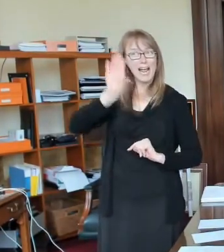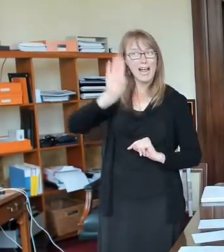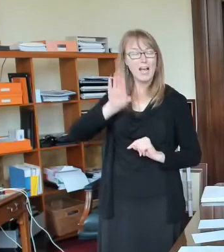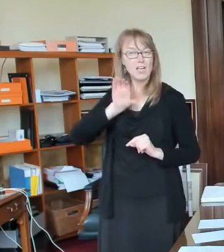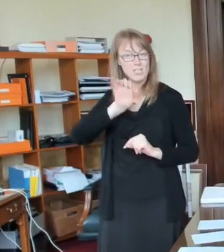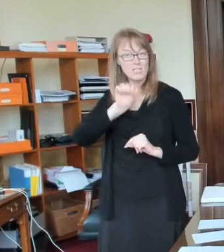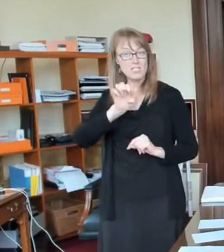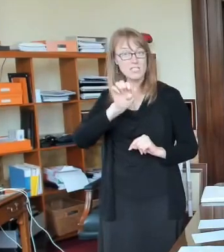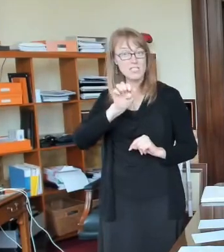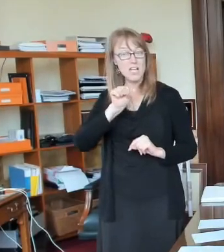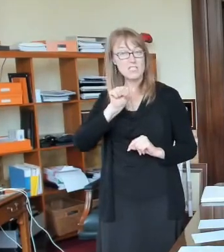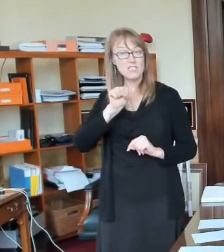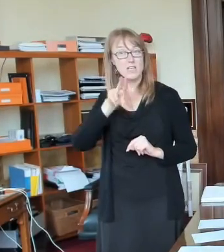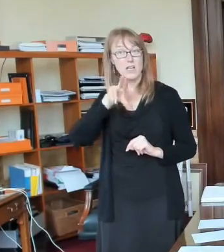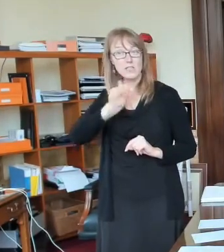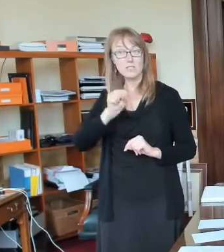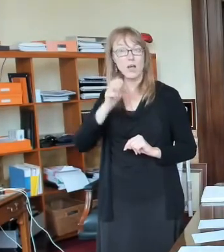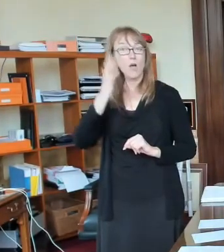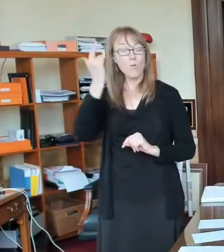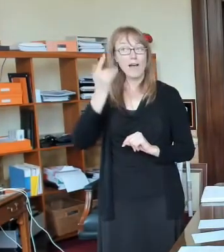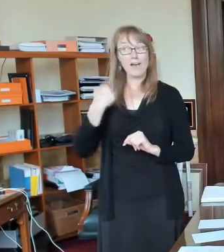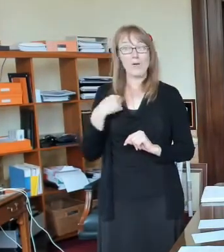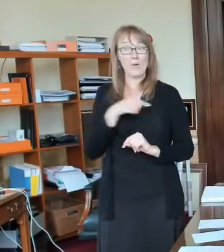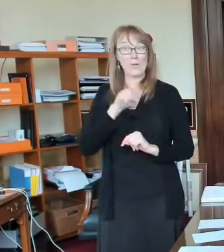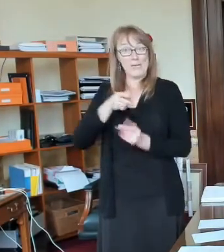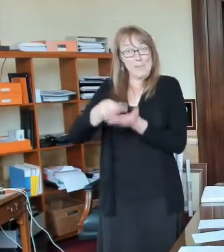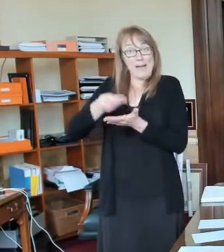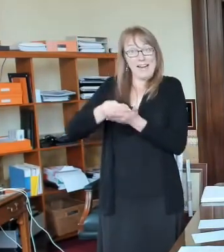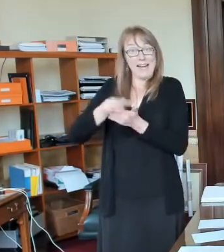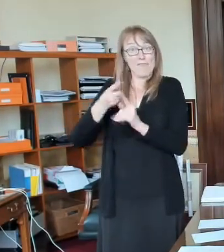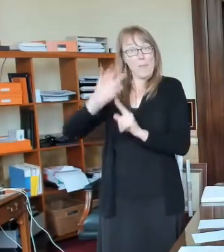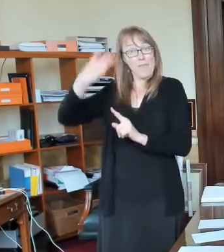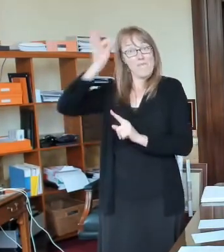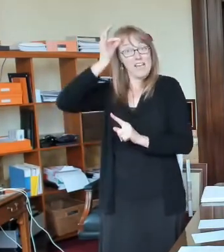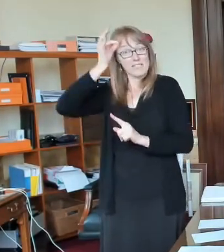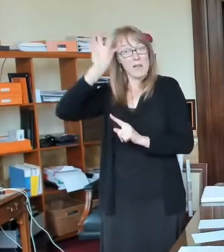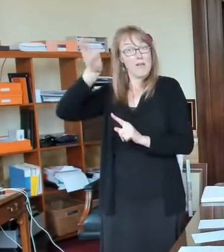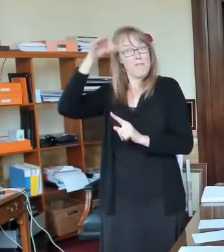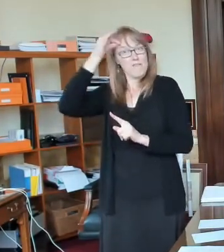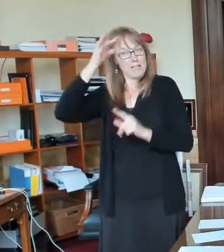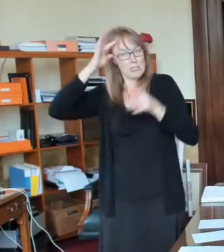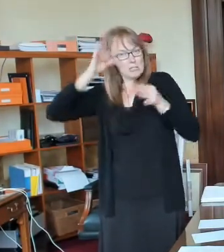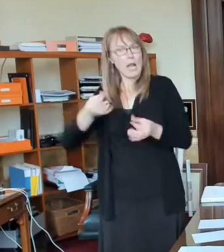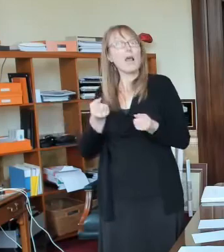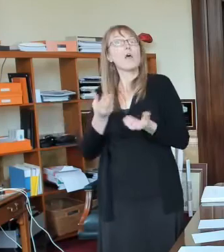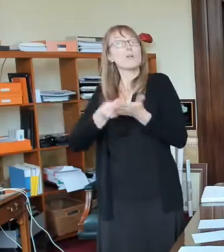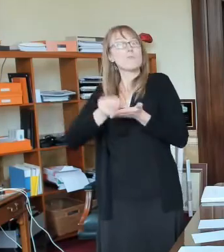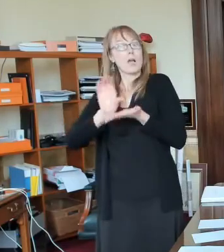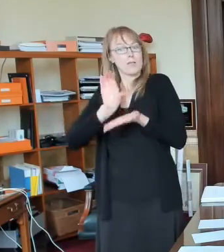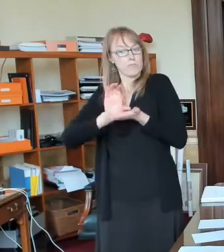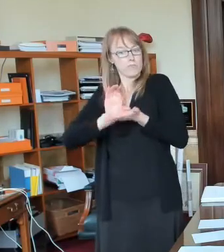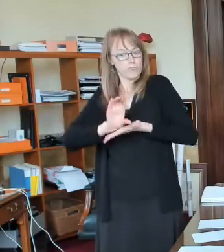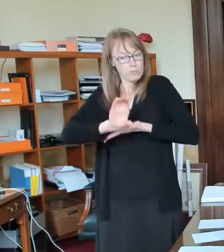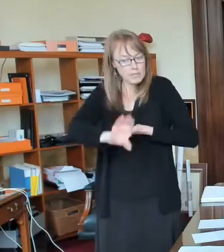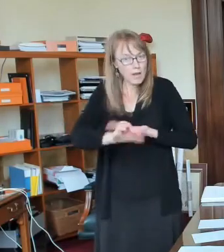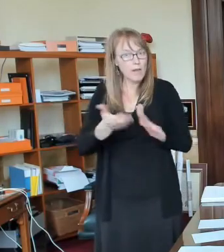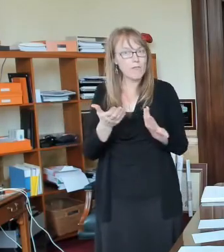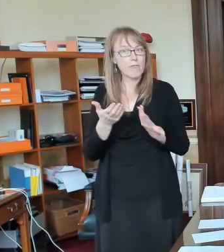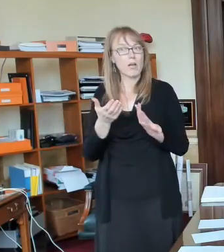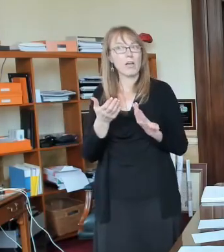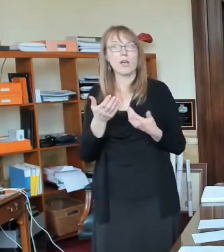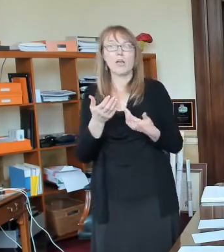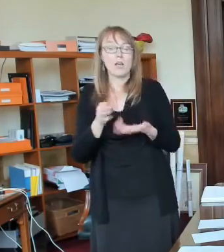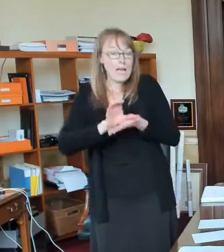the federal dollars that we get, which help us with Slate, which help us with the health department, which help